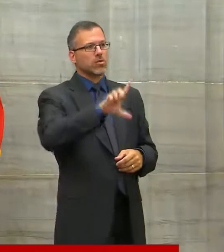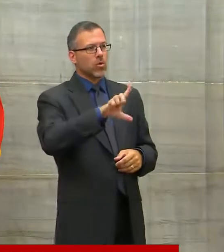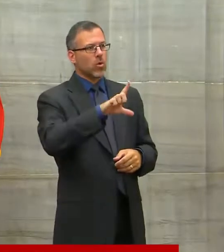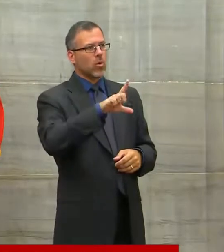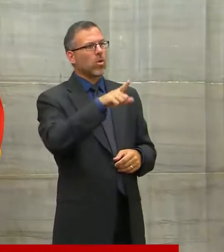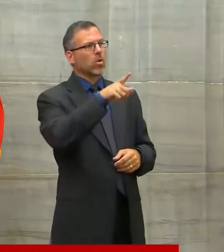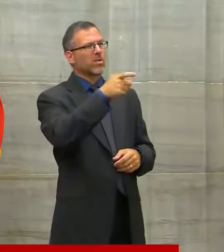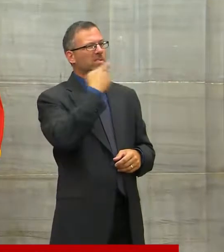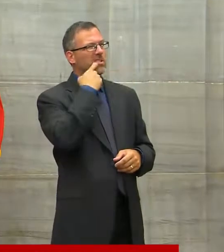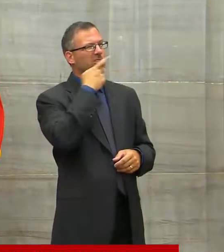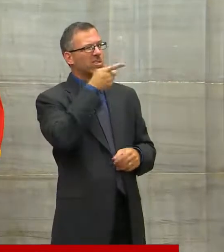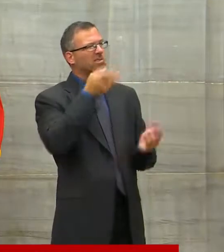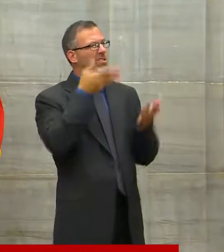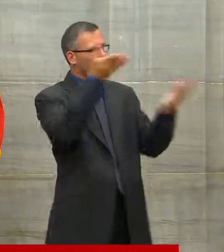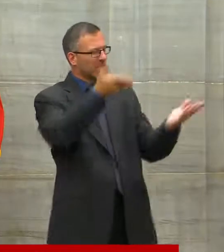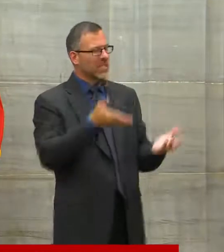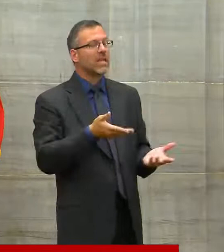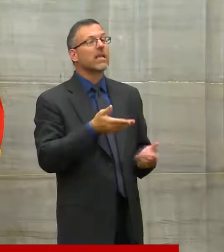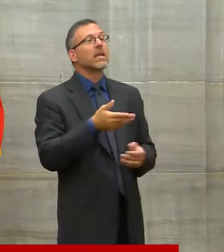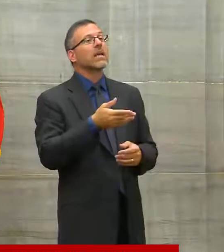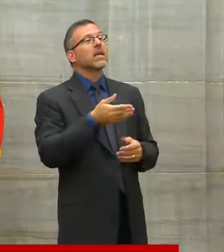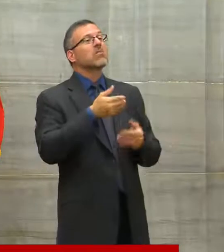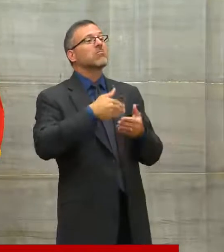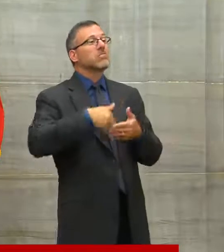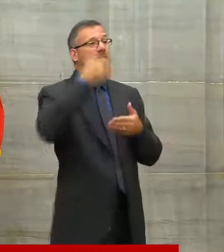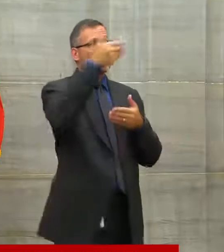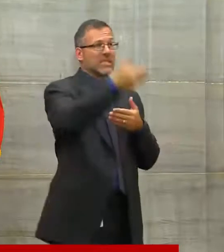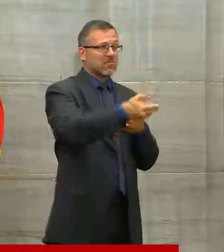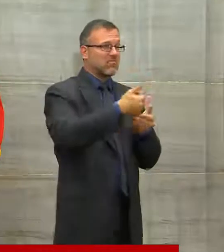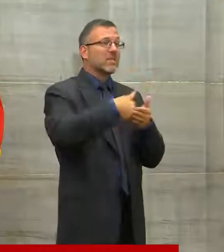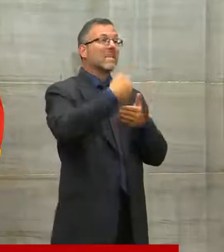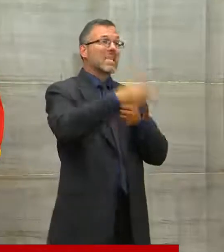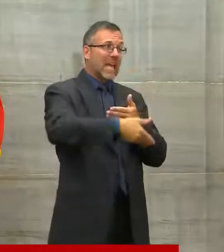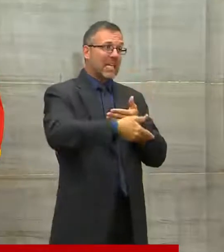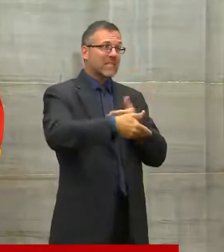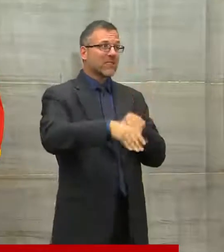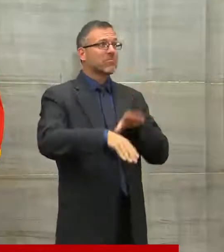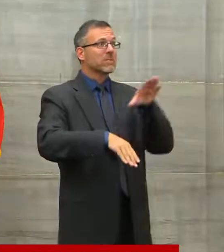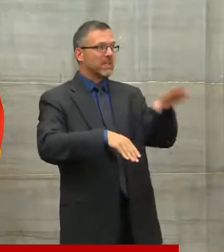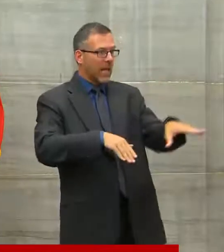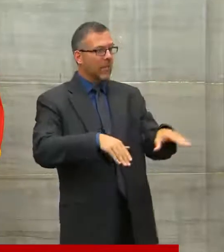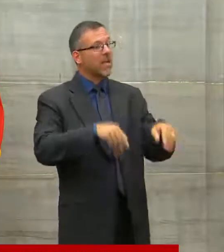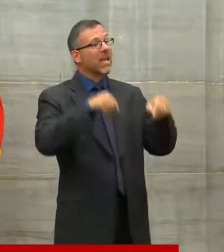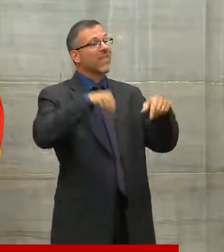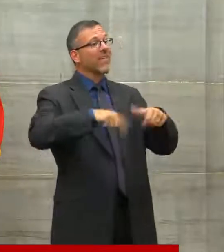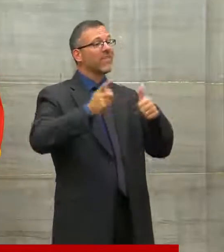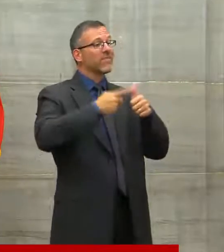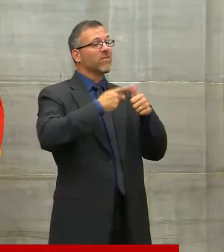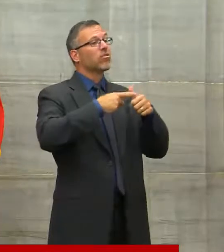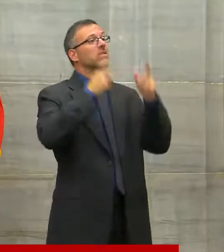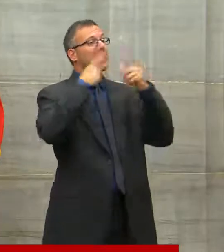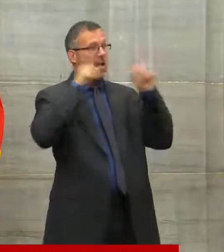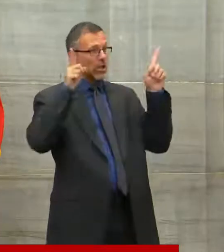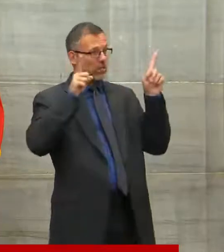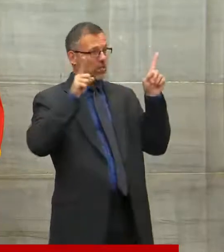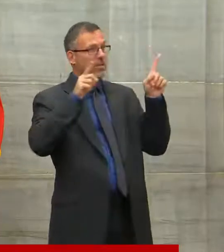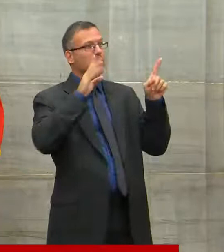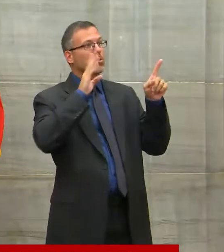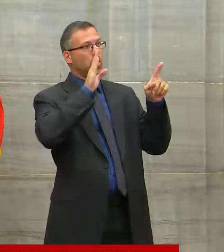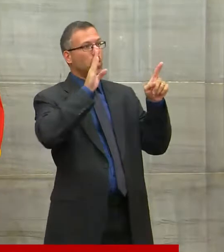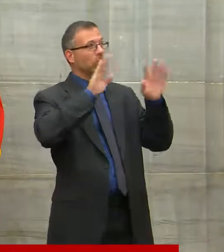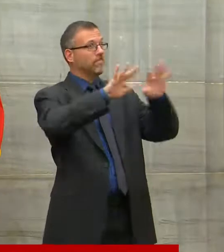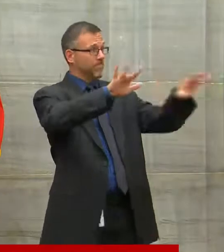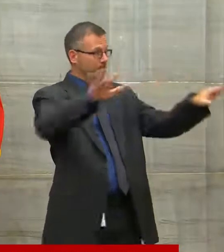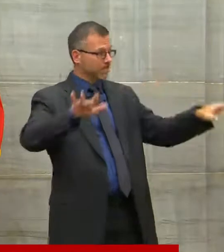develop the next steps in making certain that these first announcements can be enforced and implemented